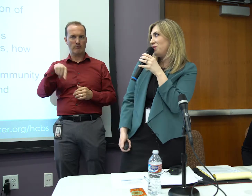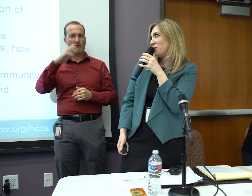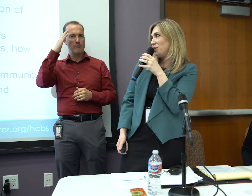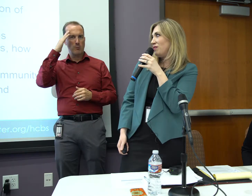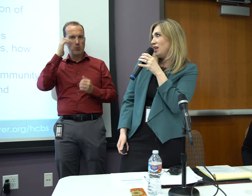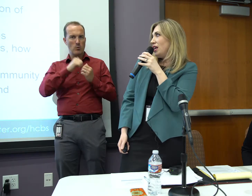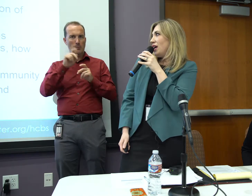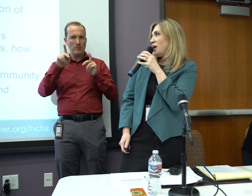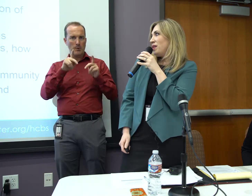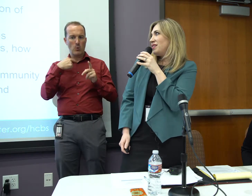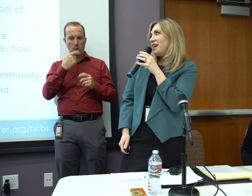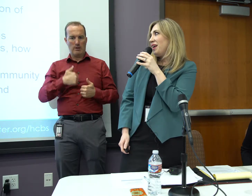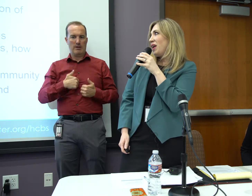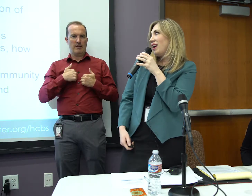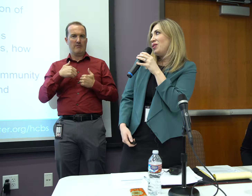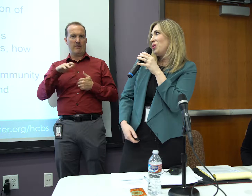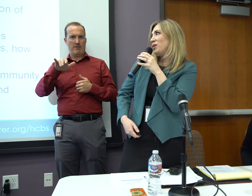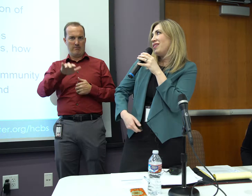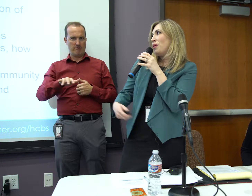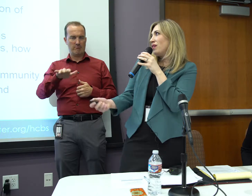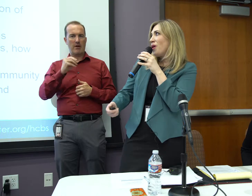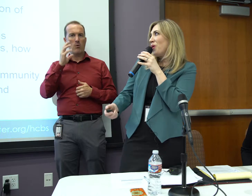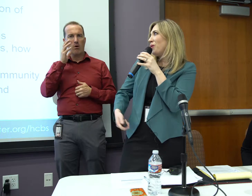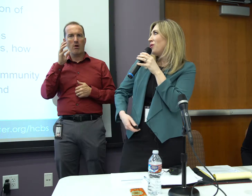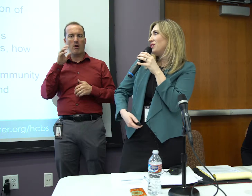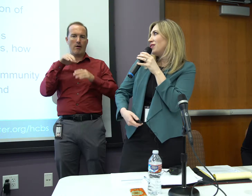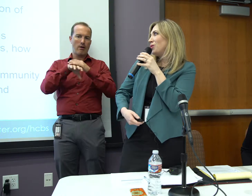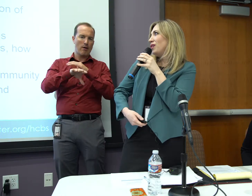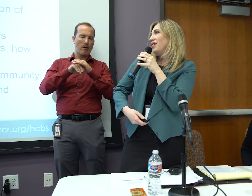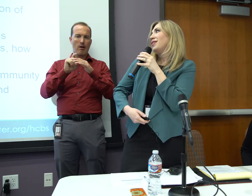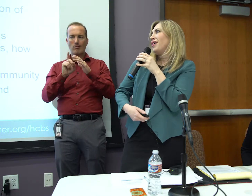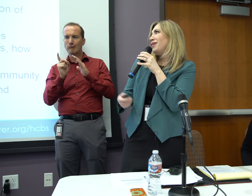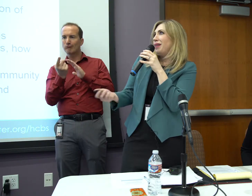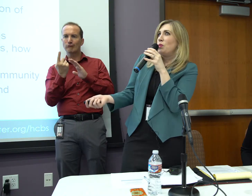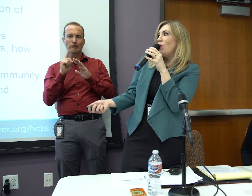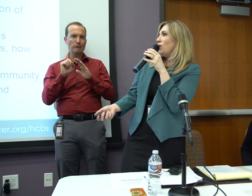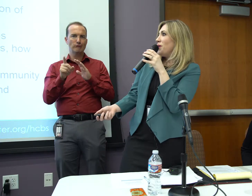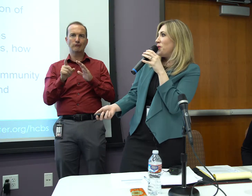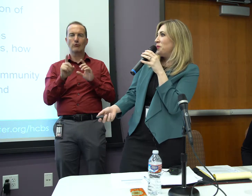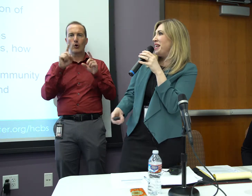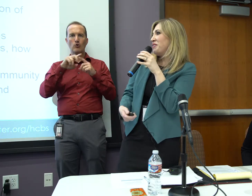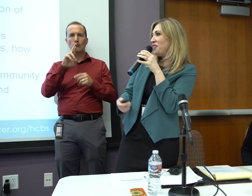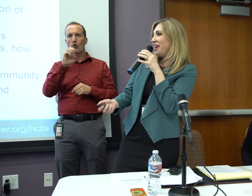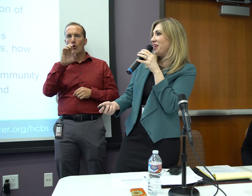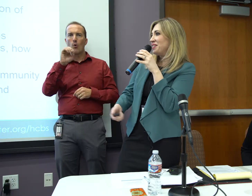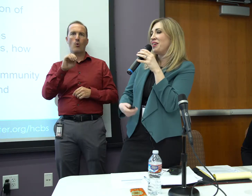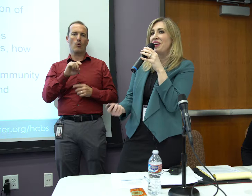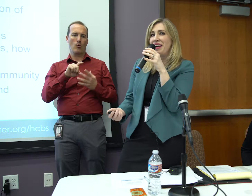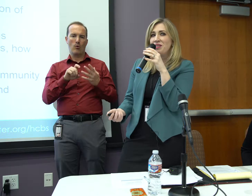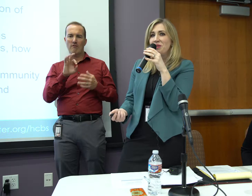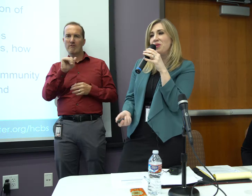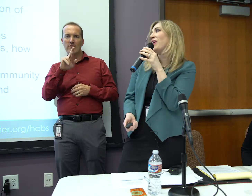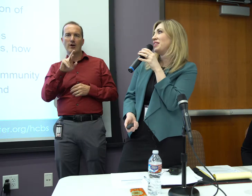the individuals who lived in the setting, and who would come and go to like rodeos and fairs